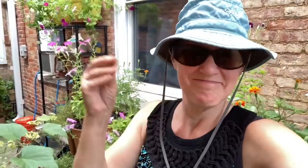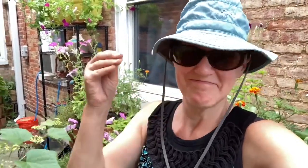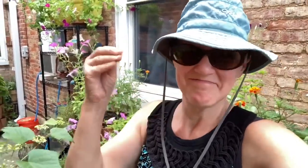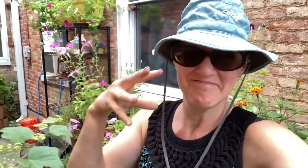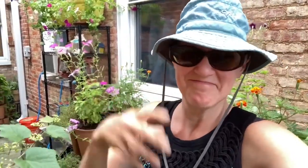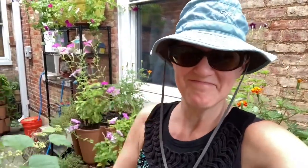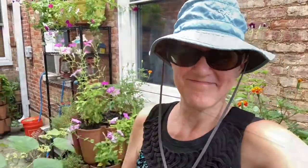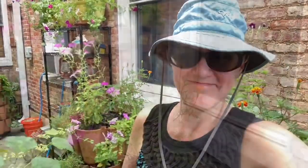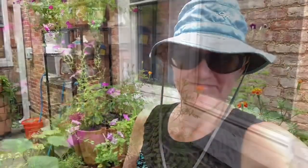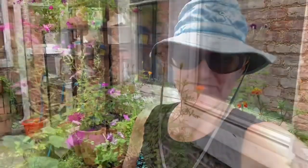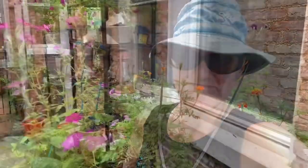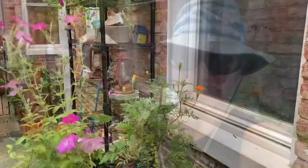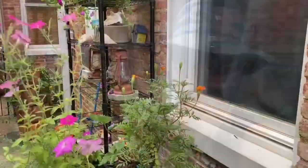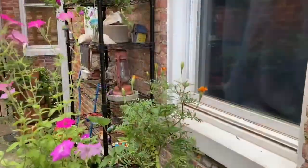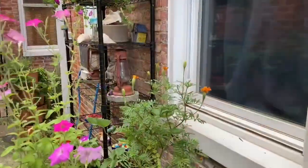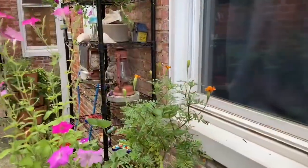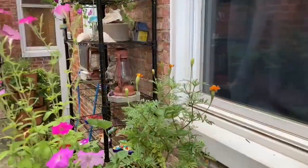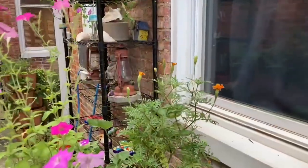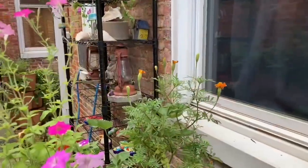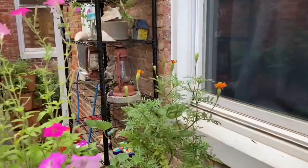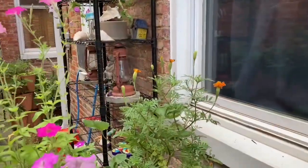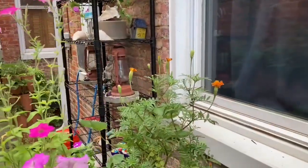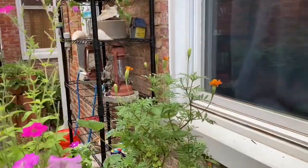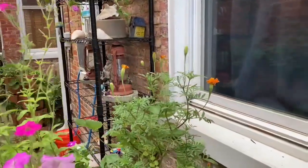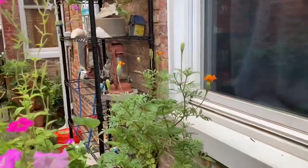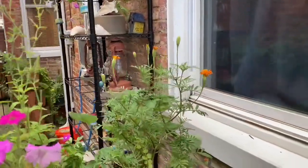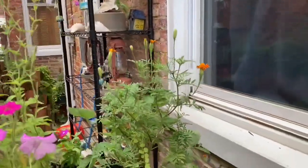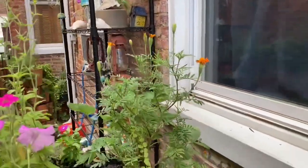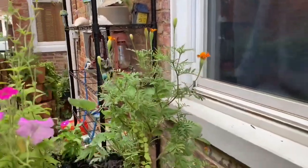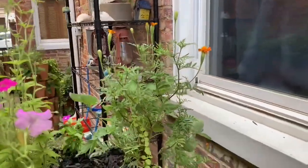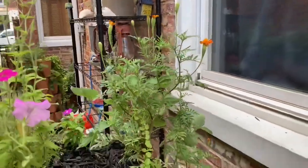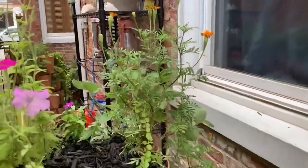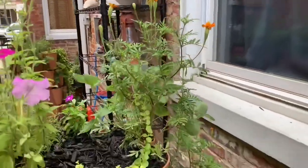basically today, they won't get any direct sunlight.